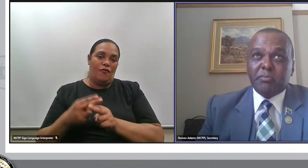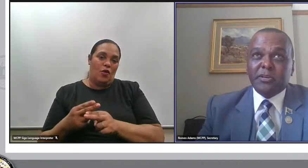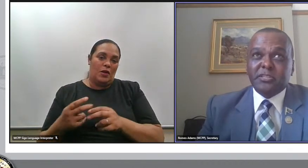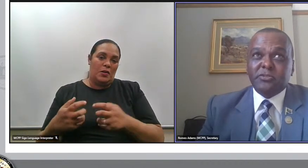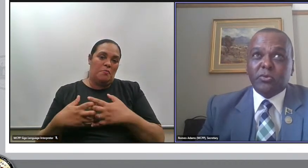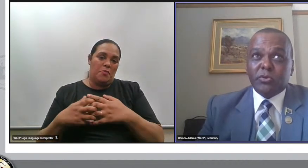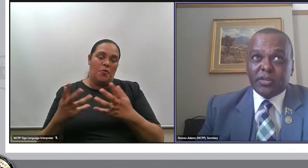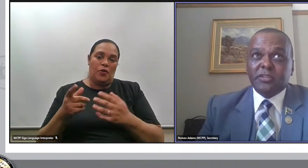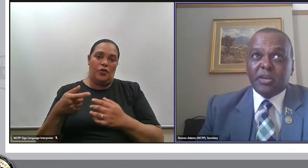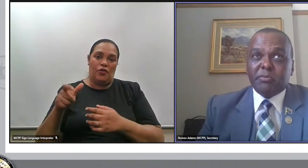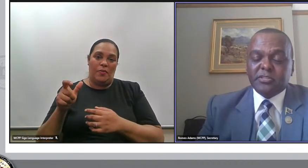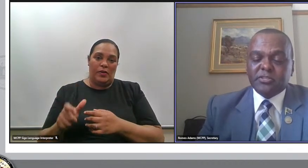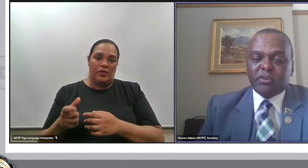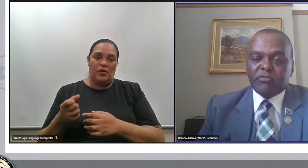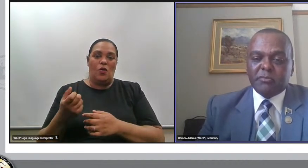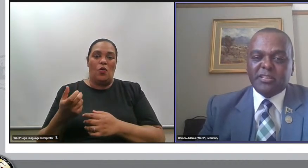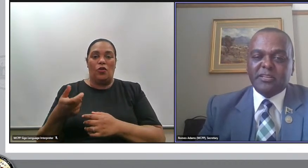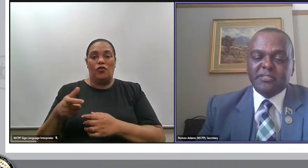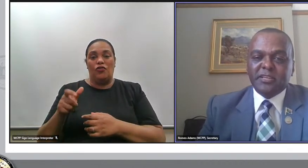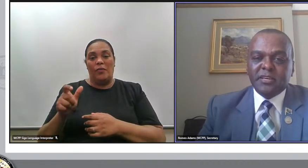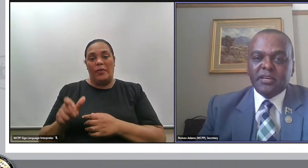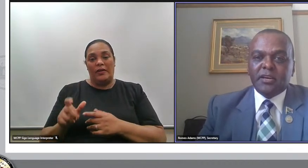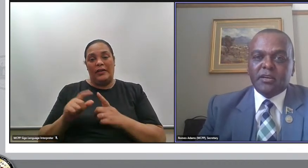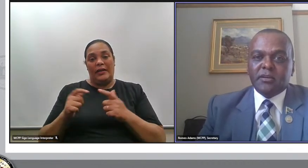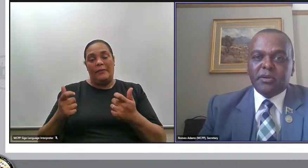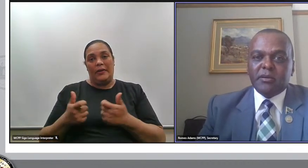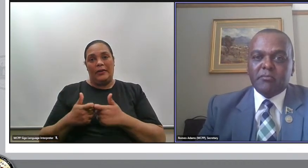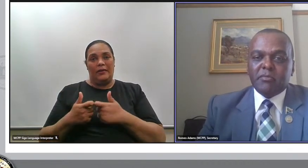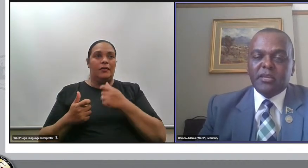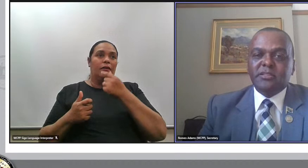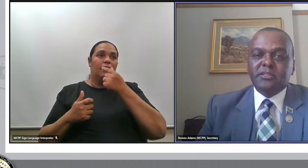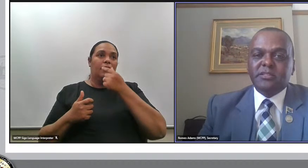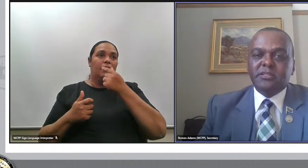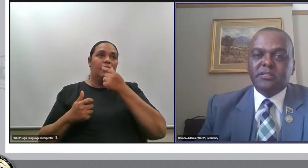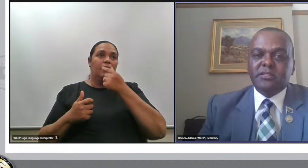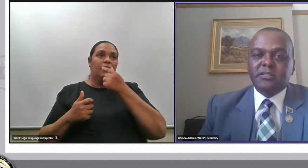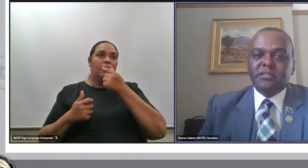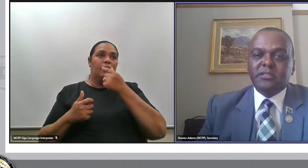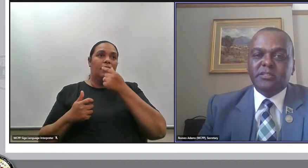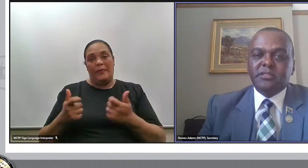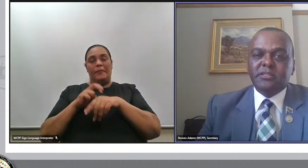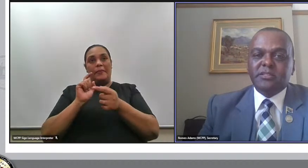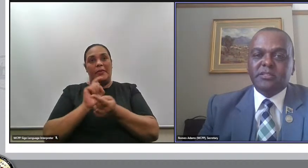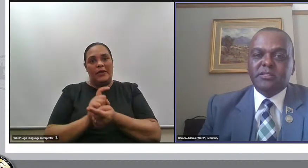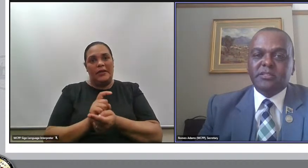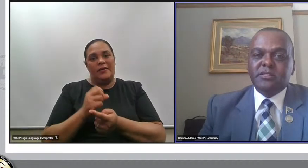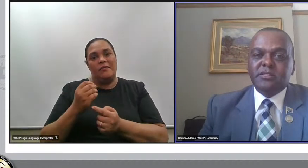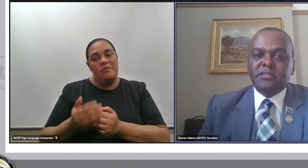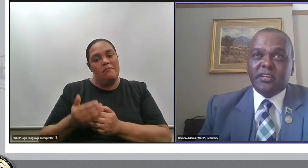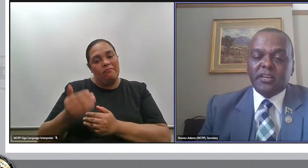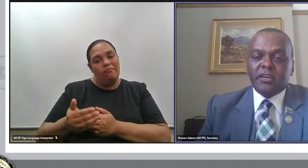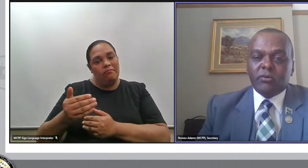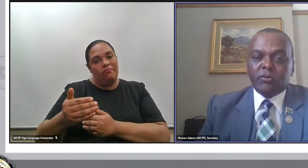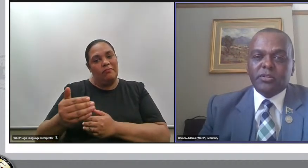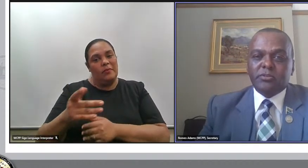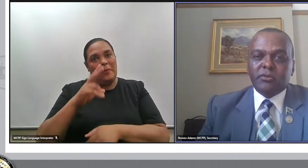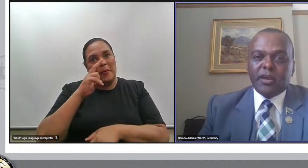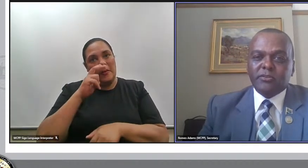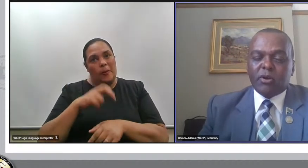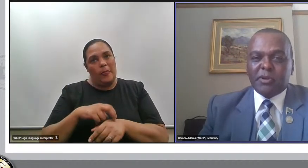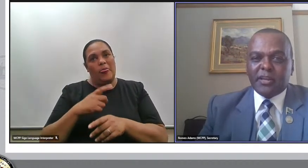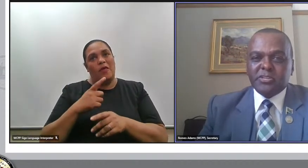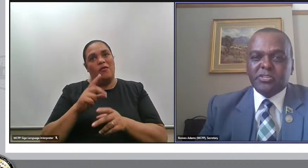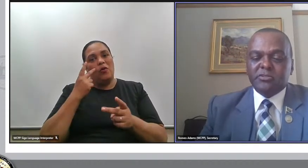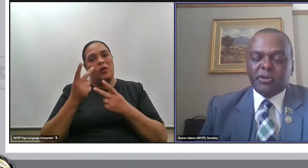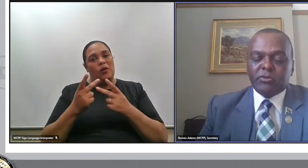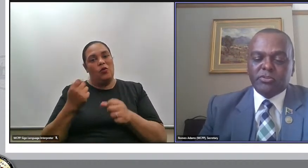where chairpersons of committees meet as often as deemed necessary in order to look